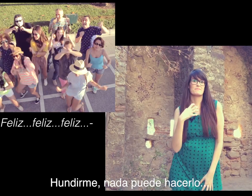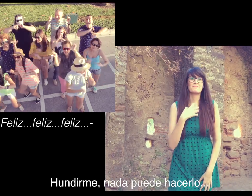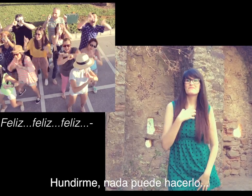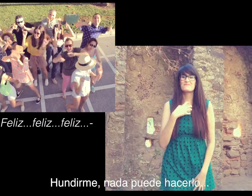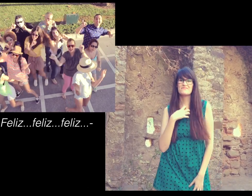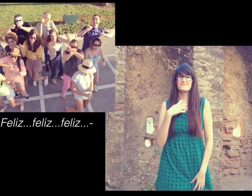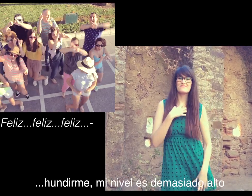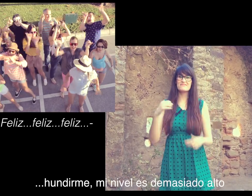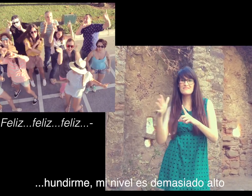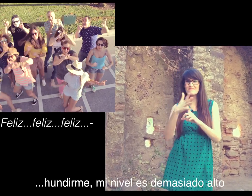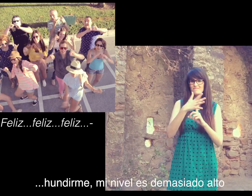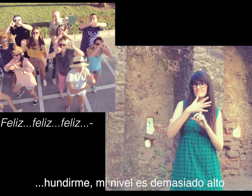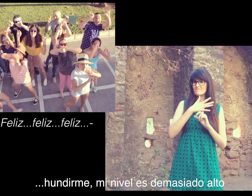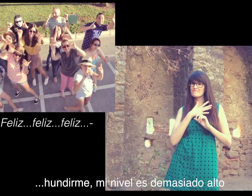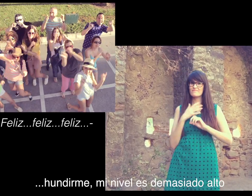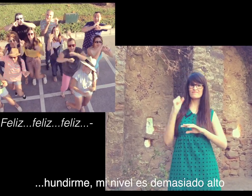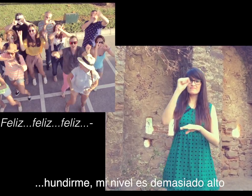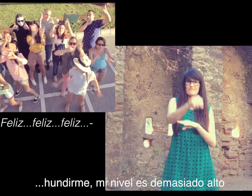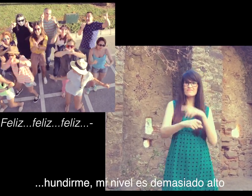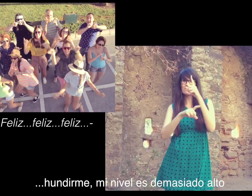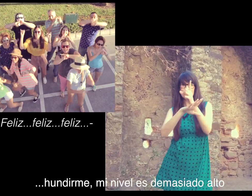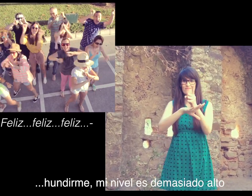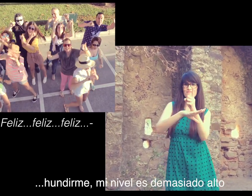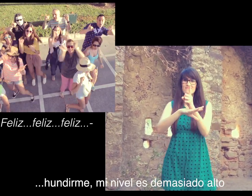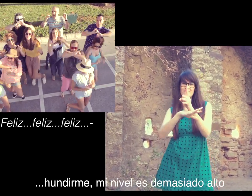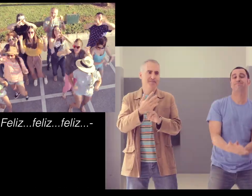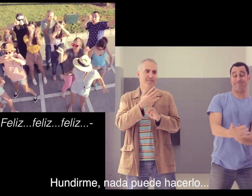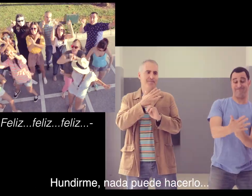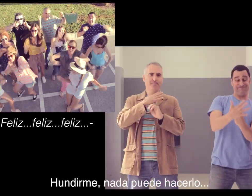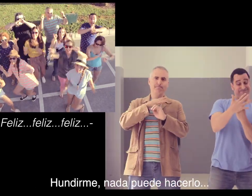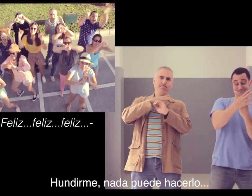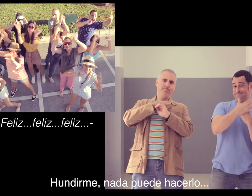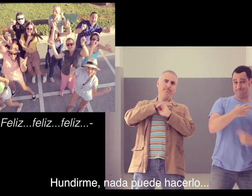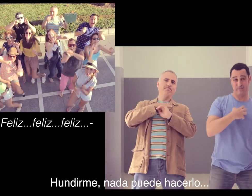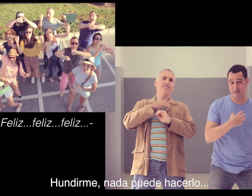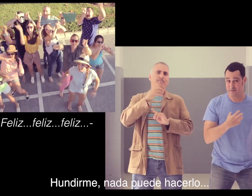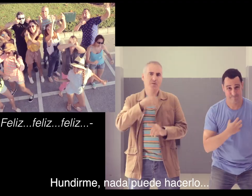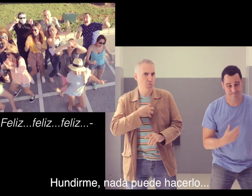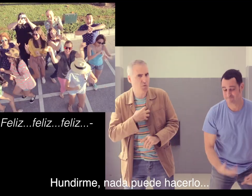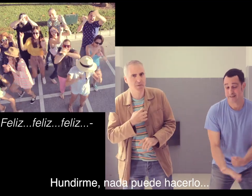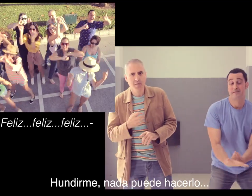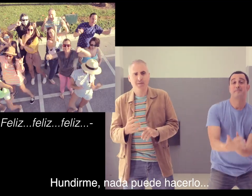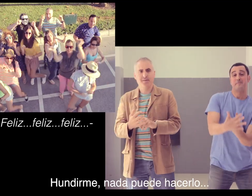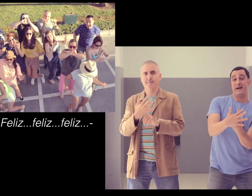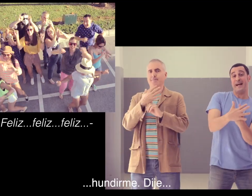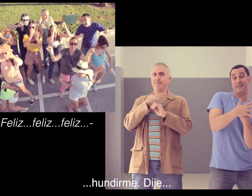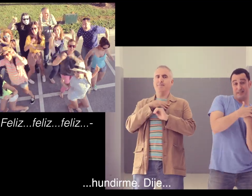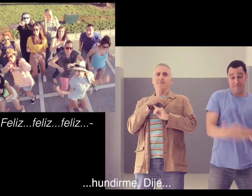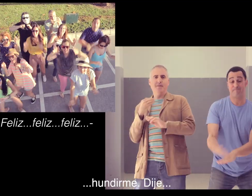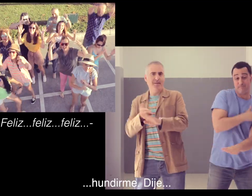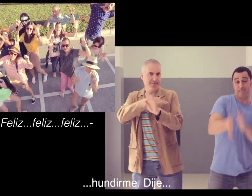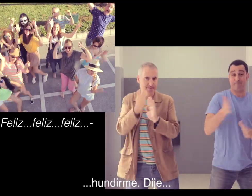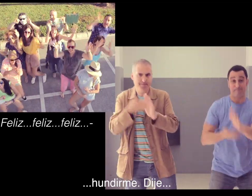I